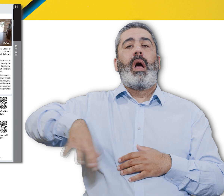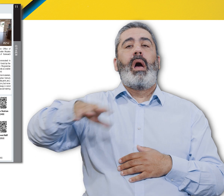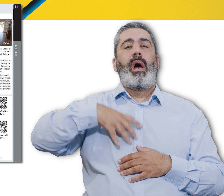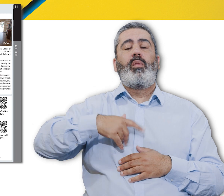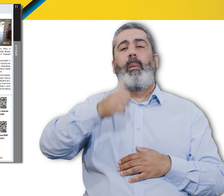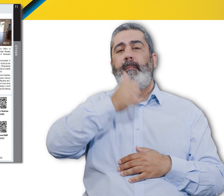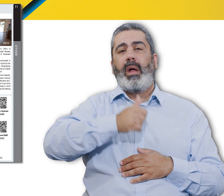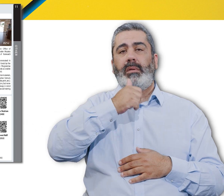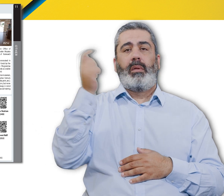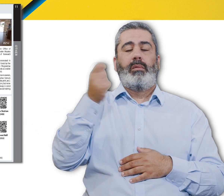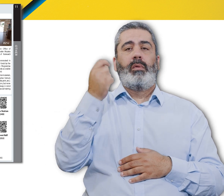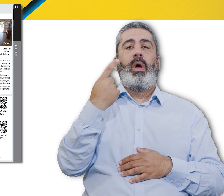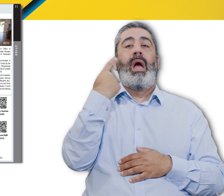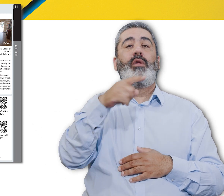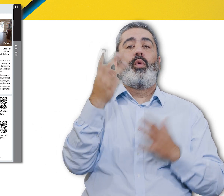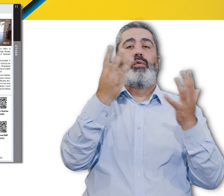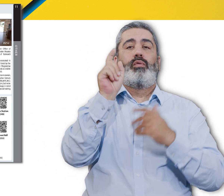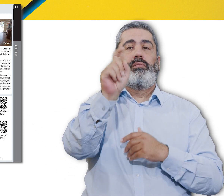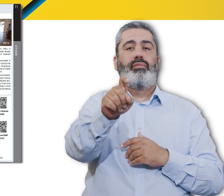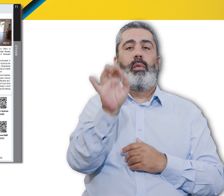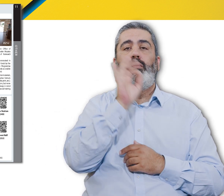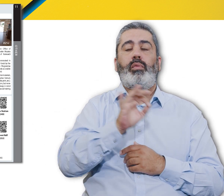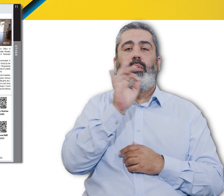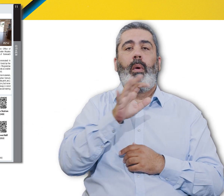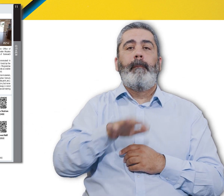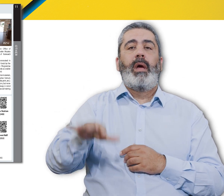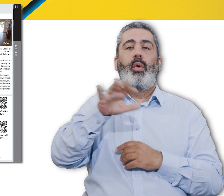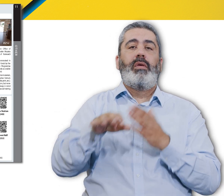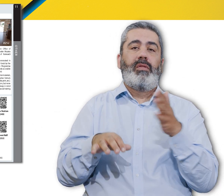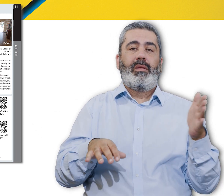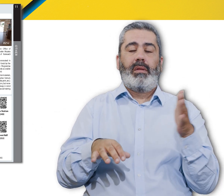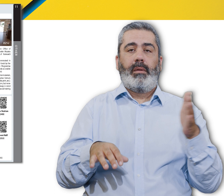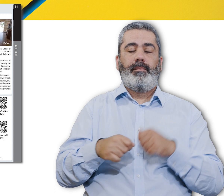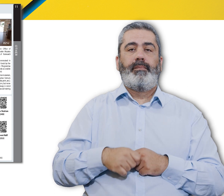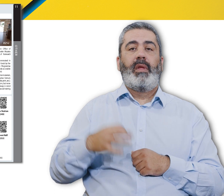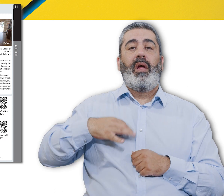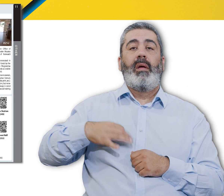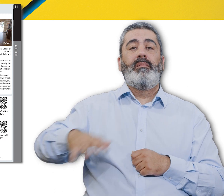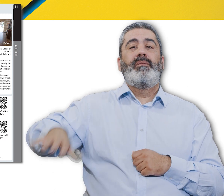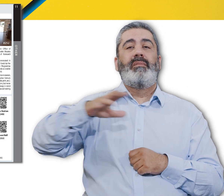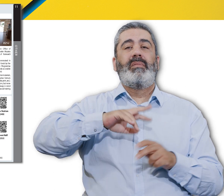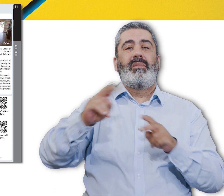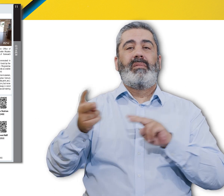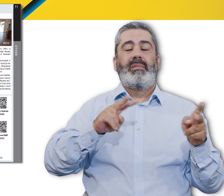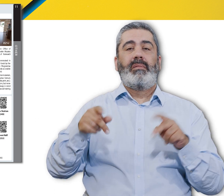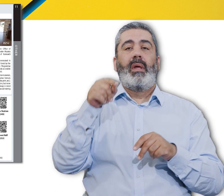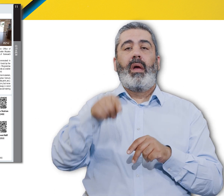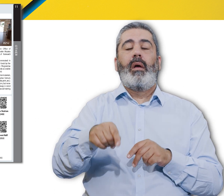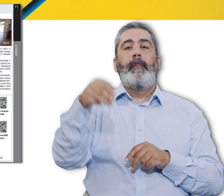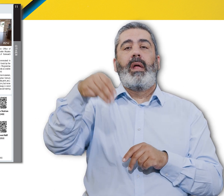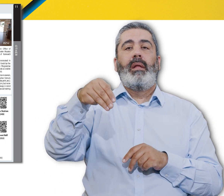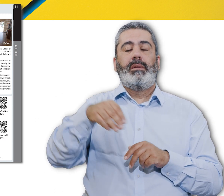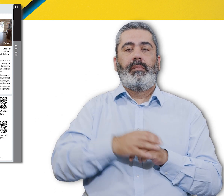Western City. The Park of Mredzalipias Quarter. Section, Other. Tourist Information